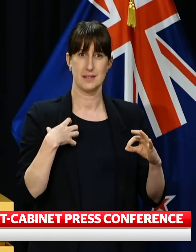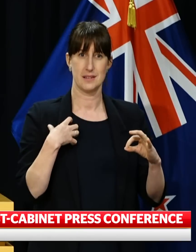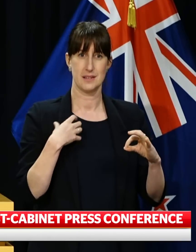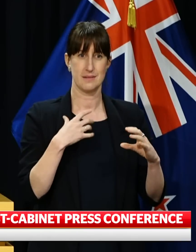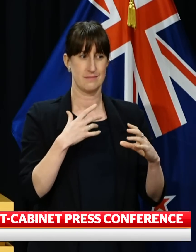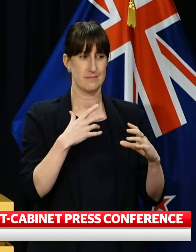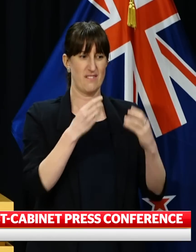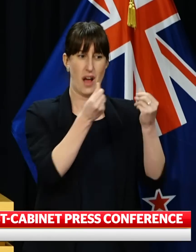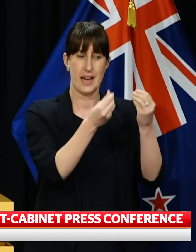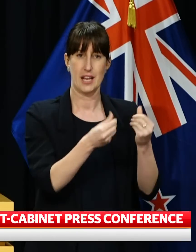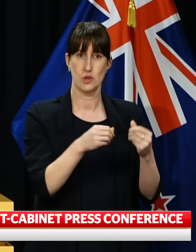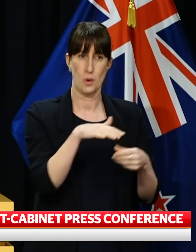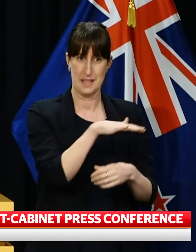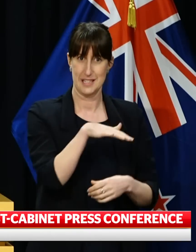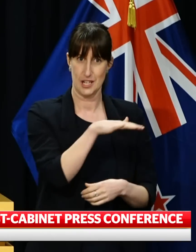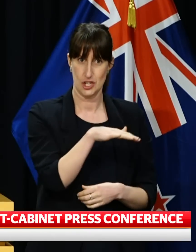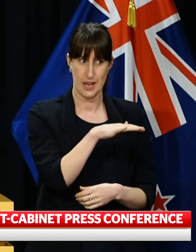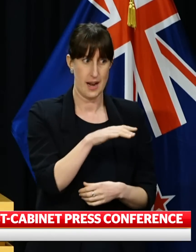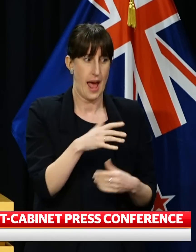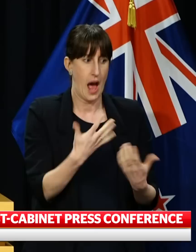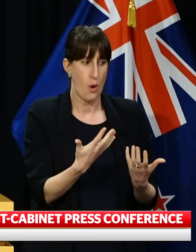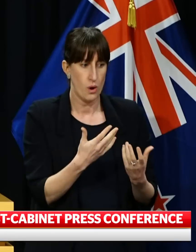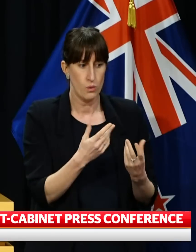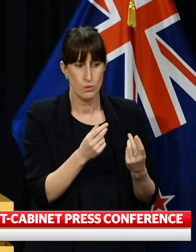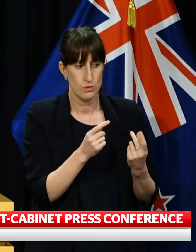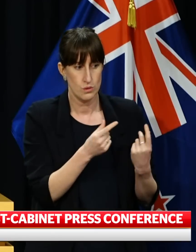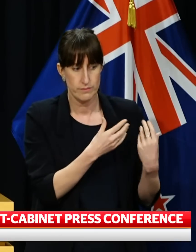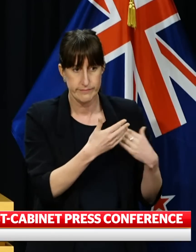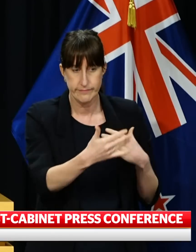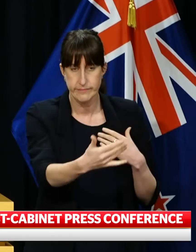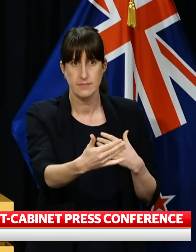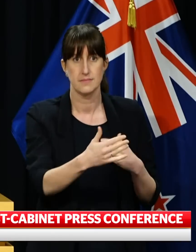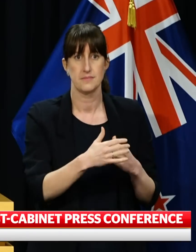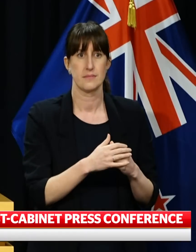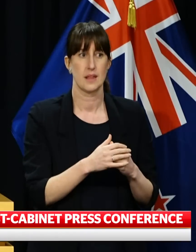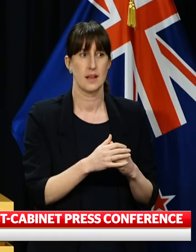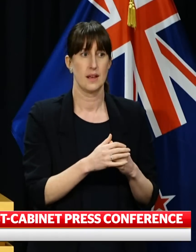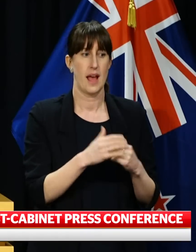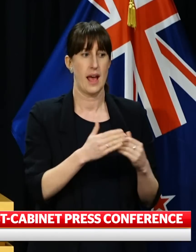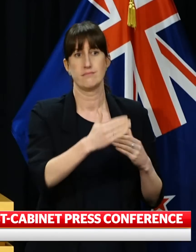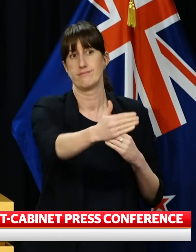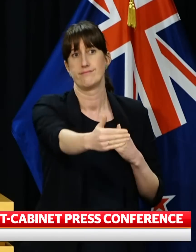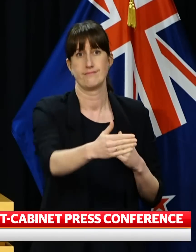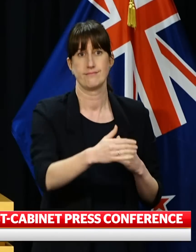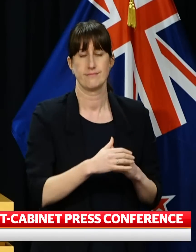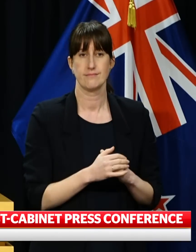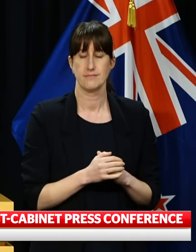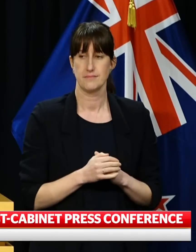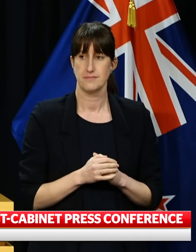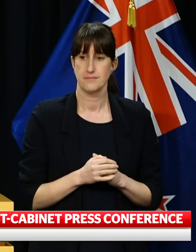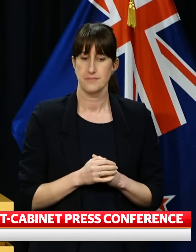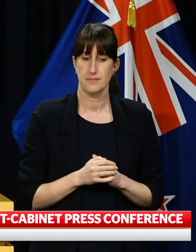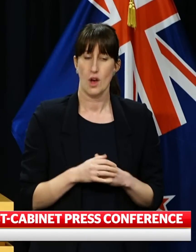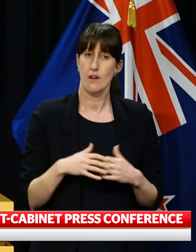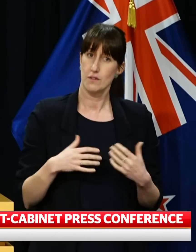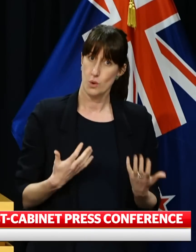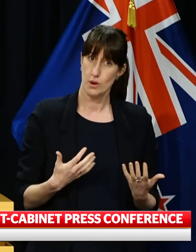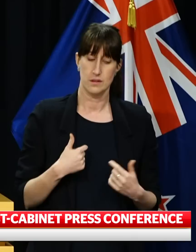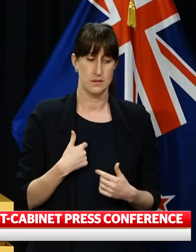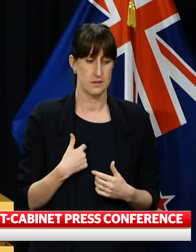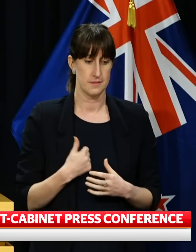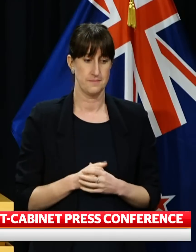the government's financial position is going to do over the forecast period and beyond. It sets out a broader horizon as well. Of course, as